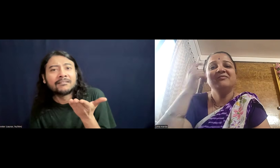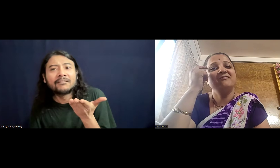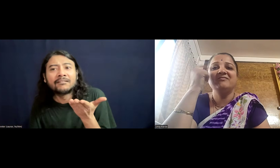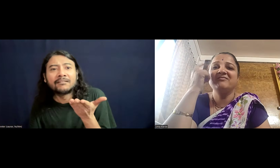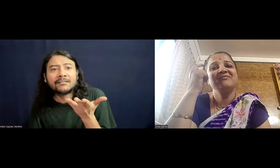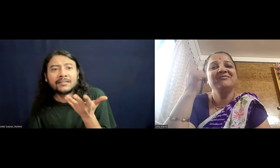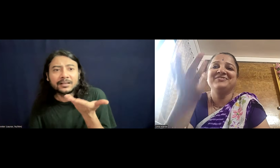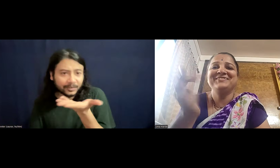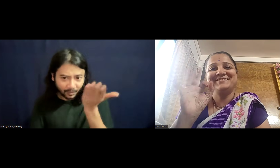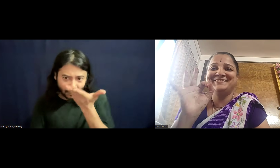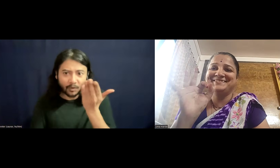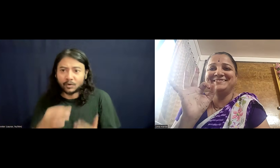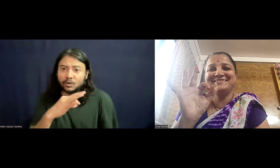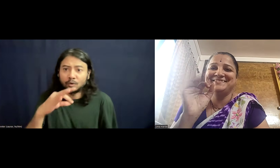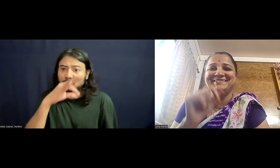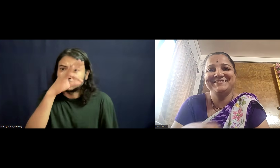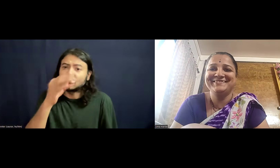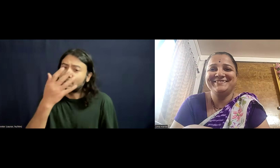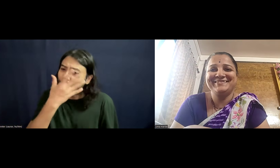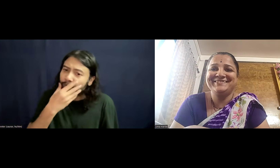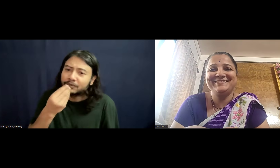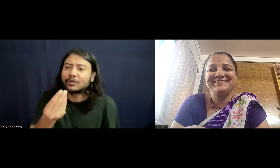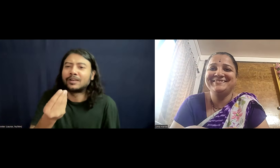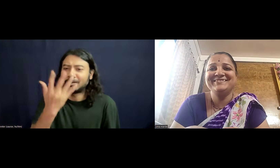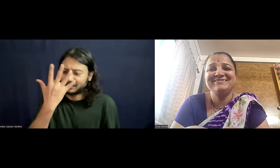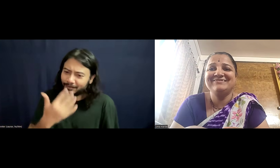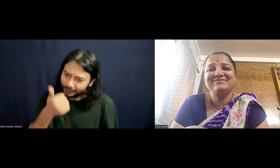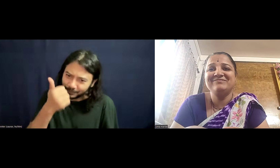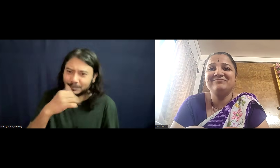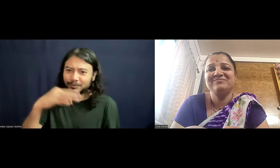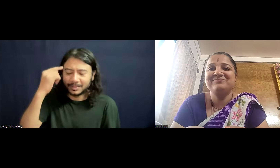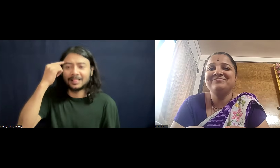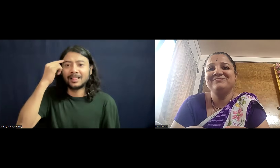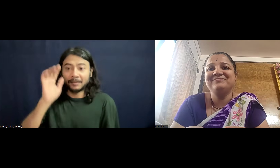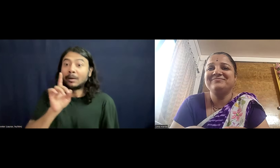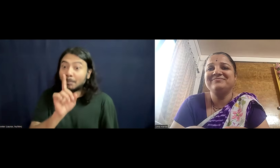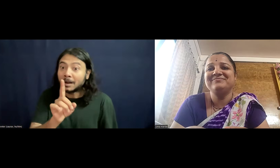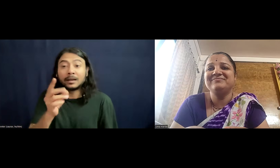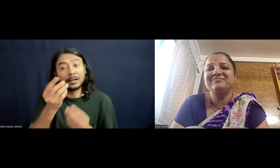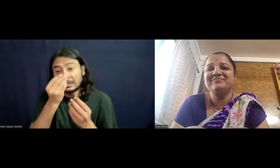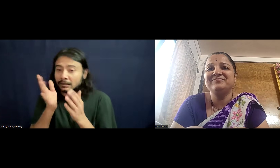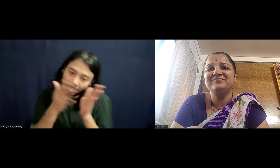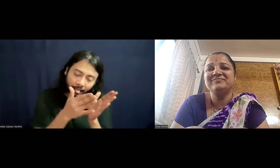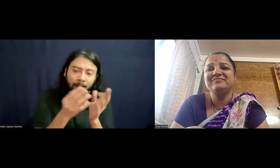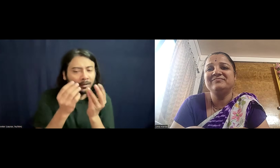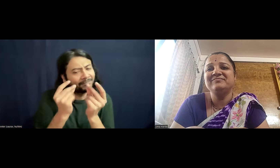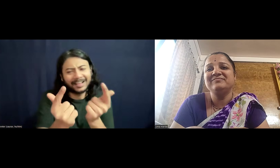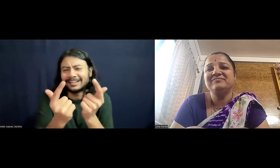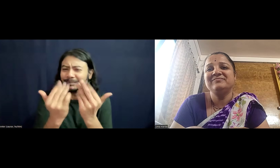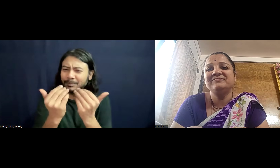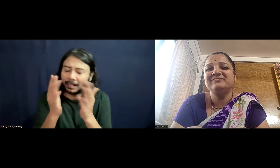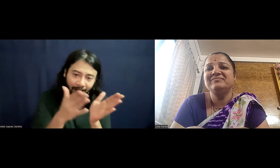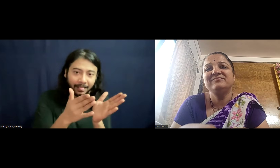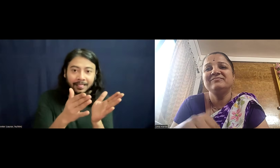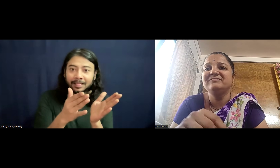But yes, you have to be careful. You have to avoid all these things very carefully. You have to stay alert that you don't get